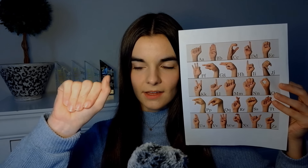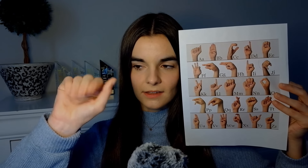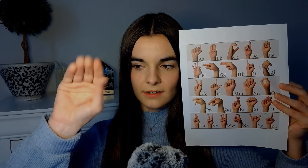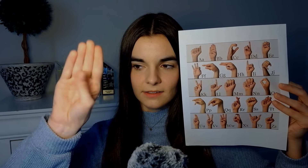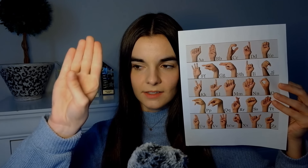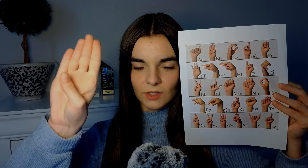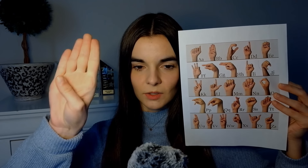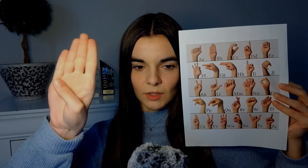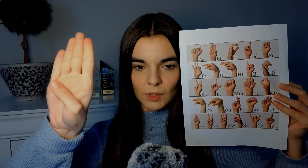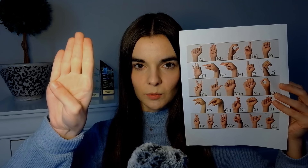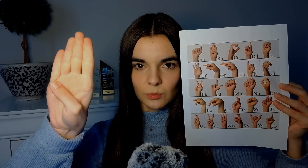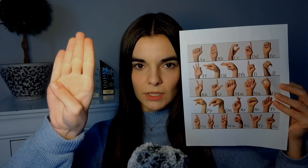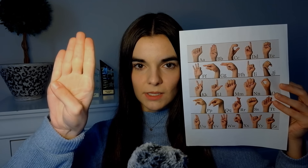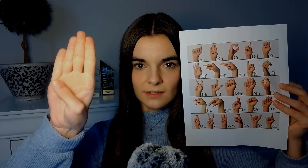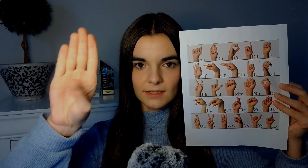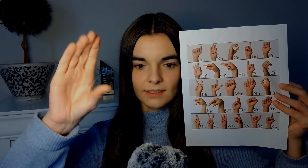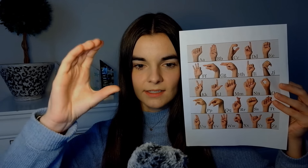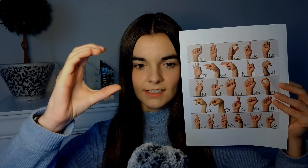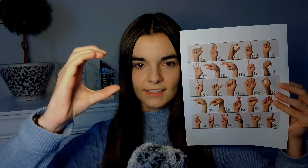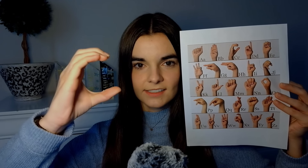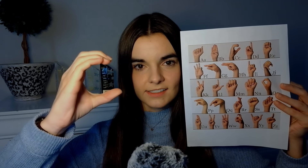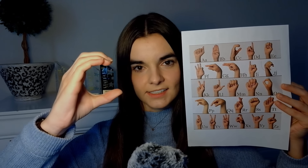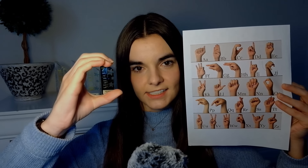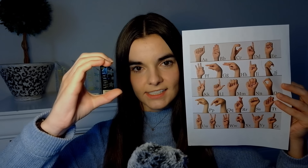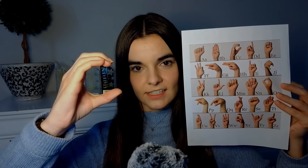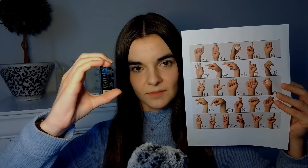A, B, C.